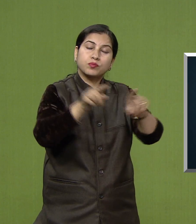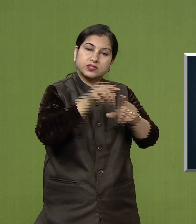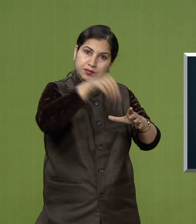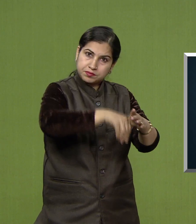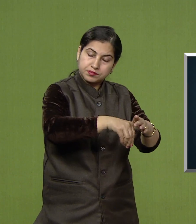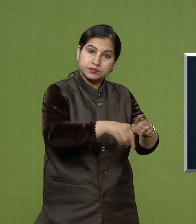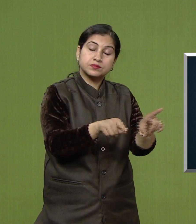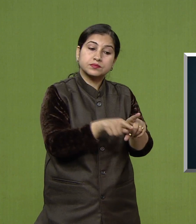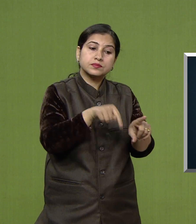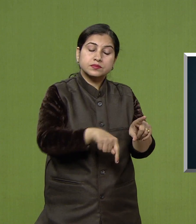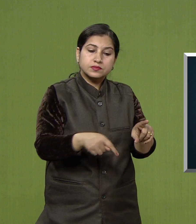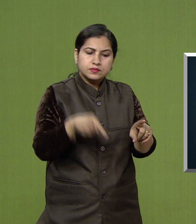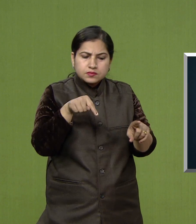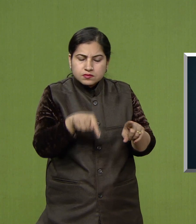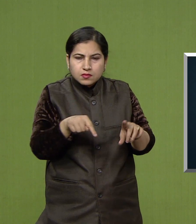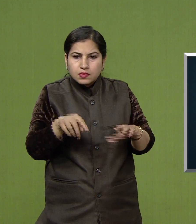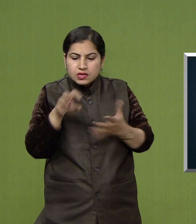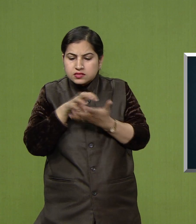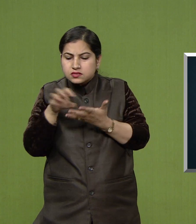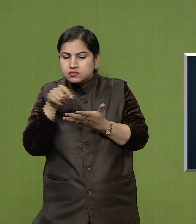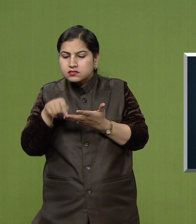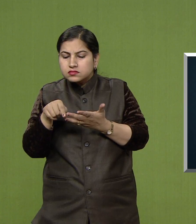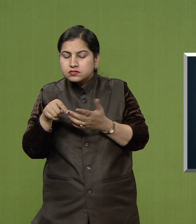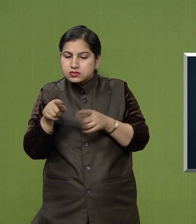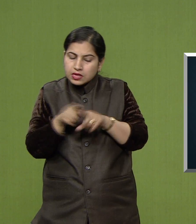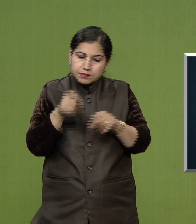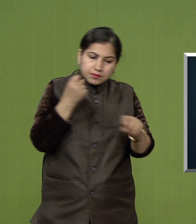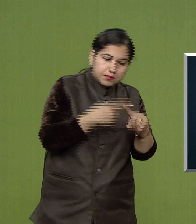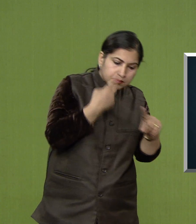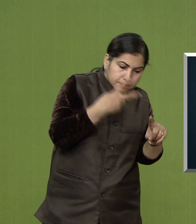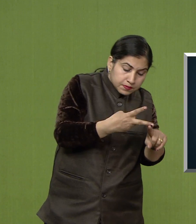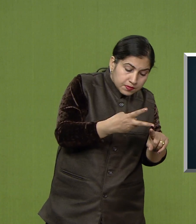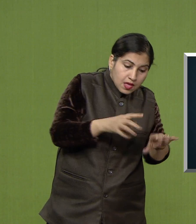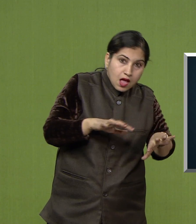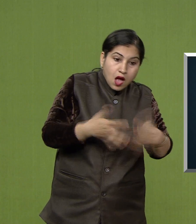You can choose a stain removing reagent depending upon the type of stain.